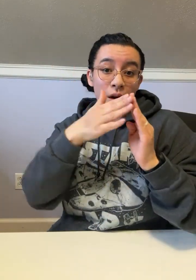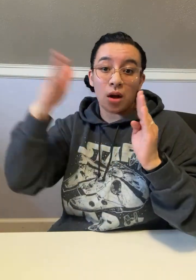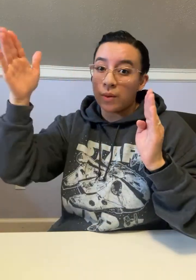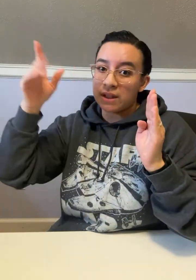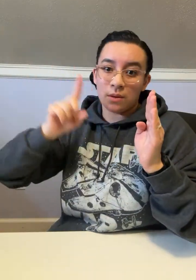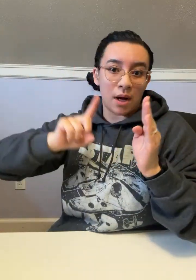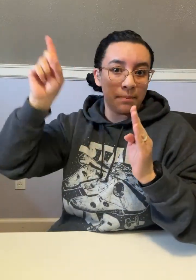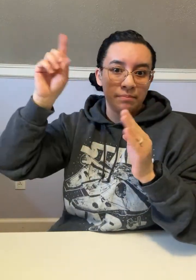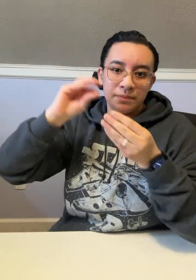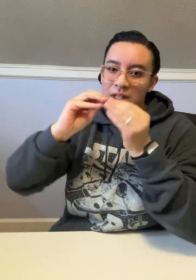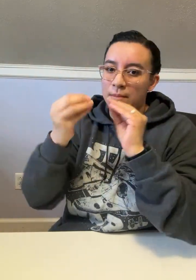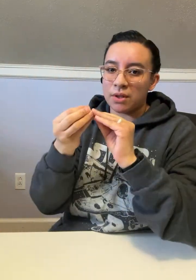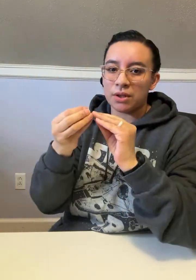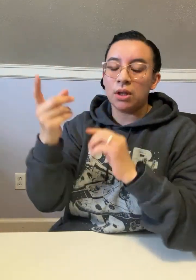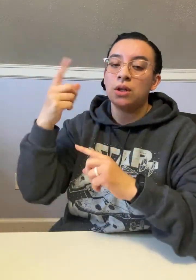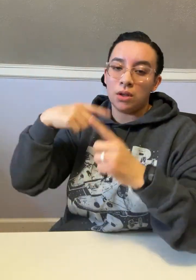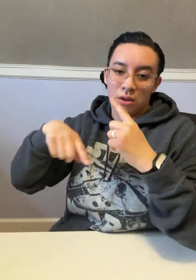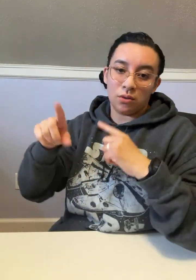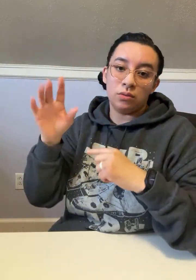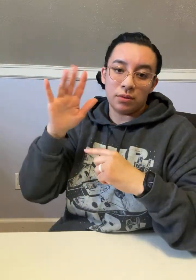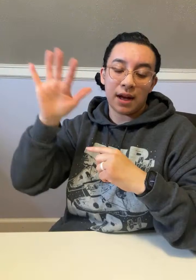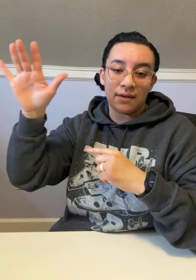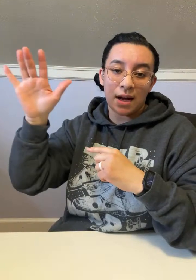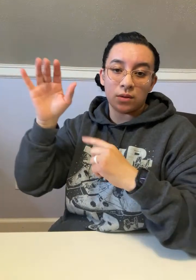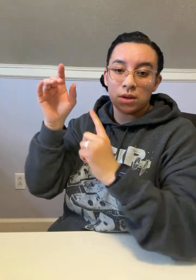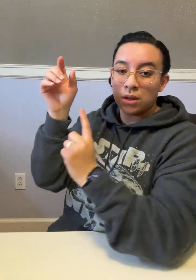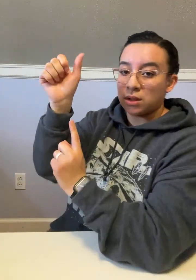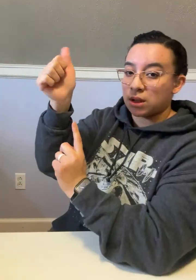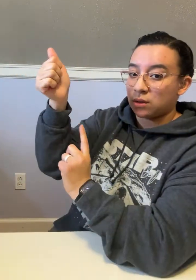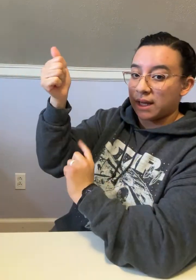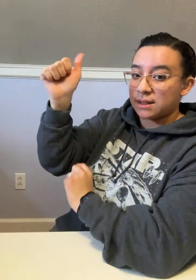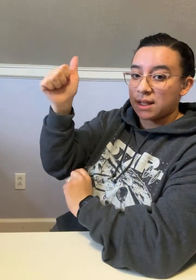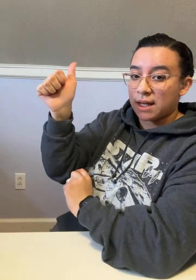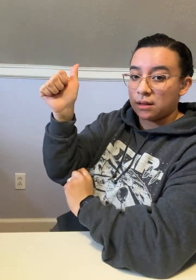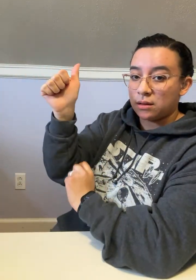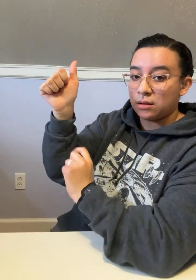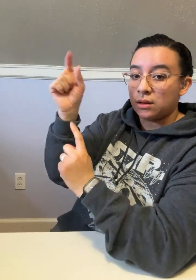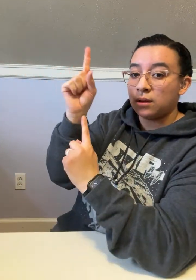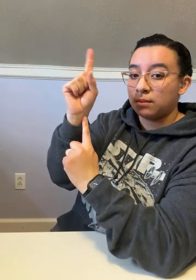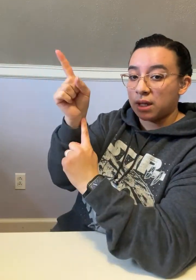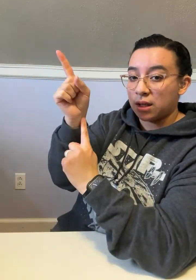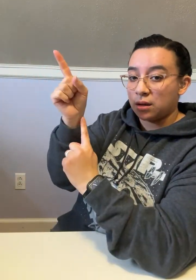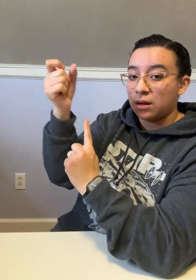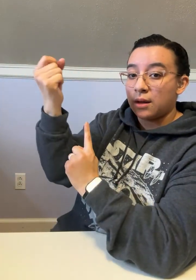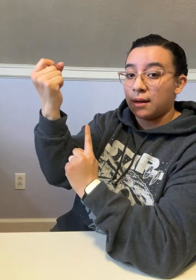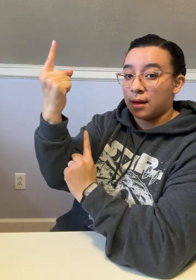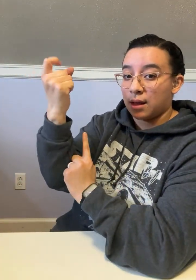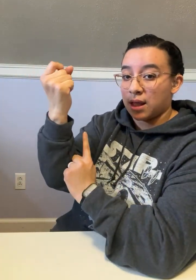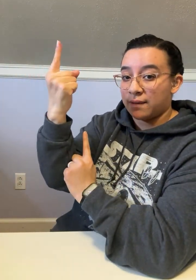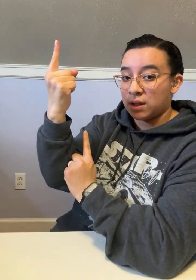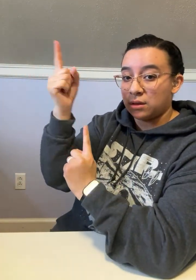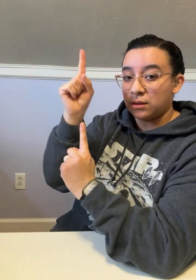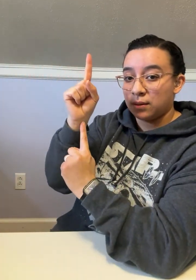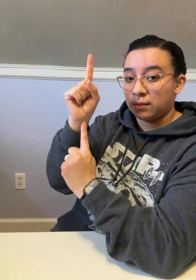the way to up the numbers, you have it out. So like 10 minute, 11